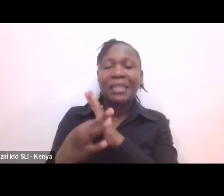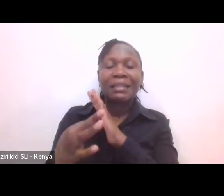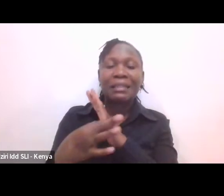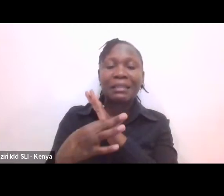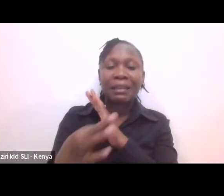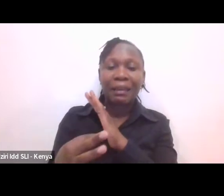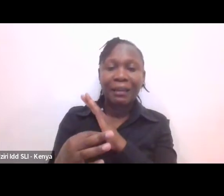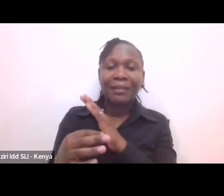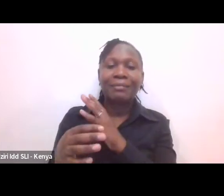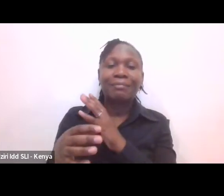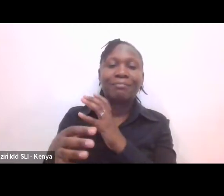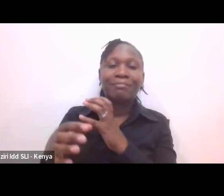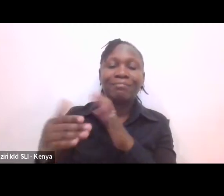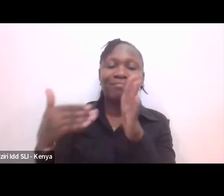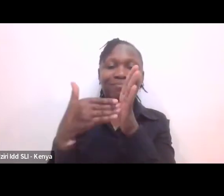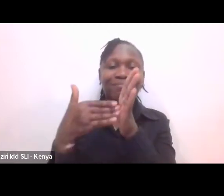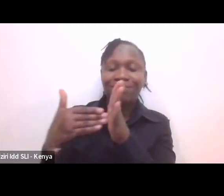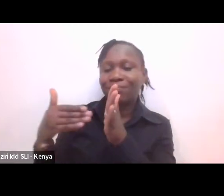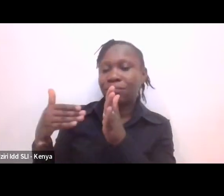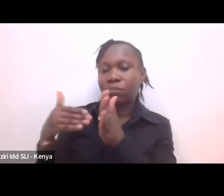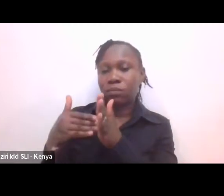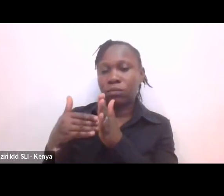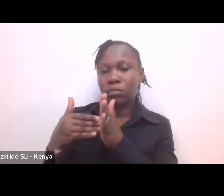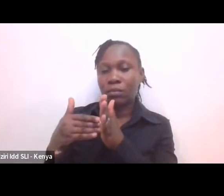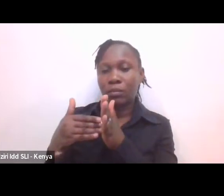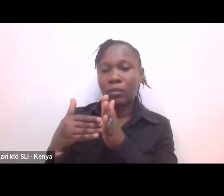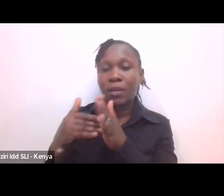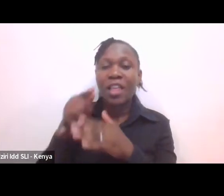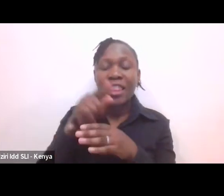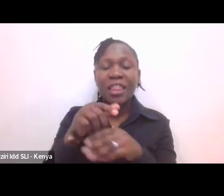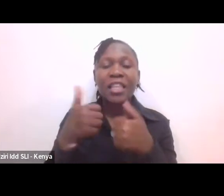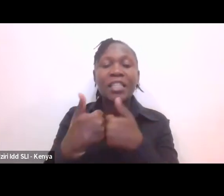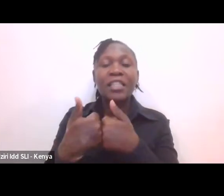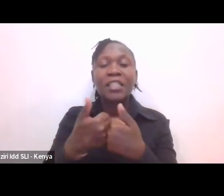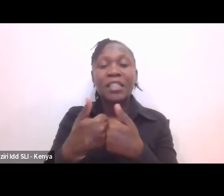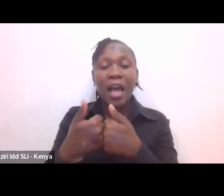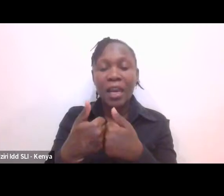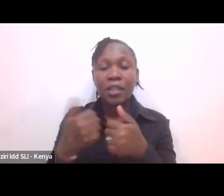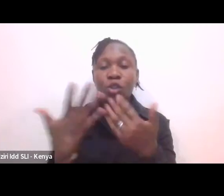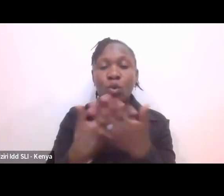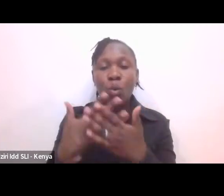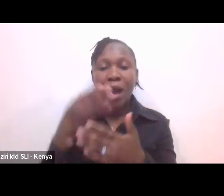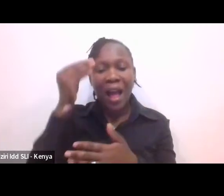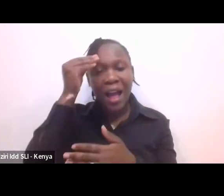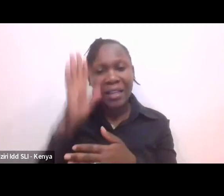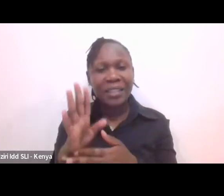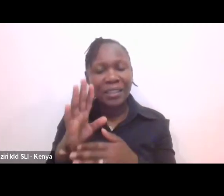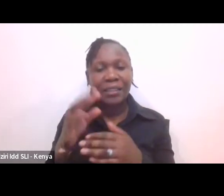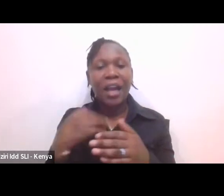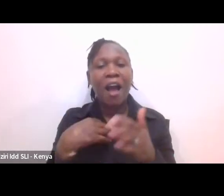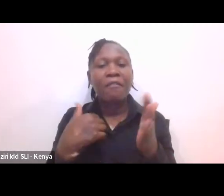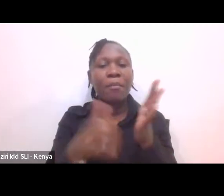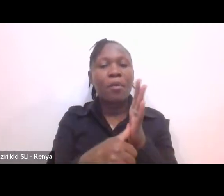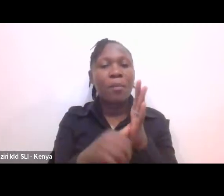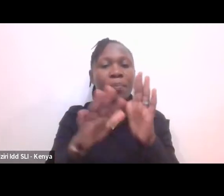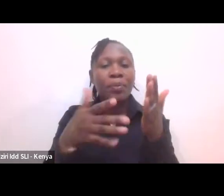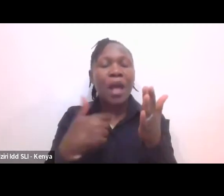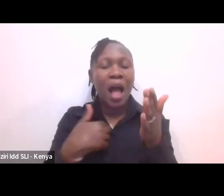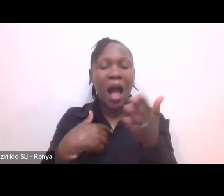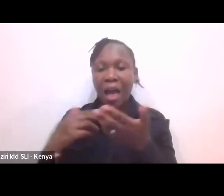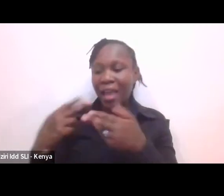not in my cognition, but in how I relate to the teacher and how I relate to my fellow students and how I